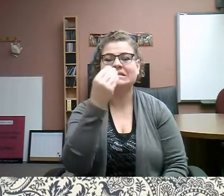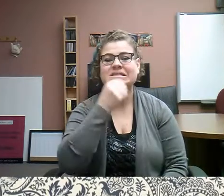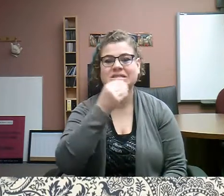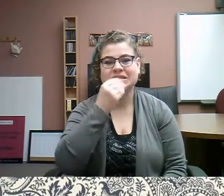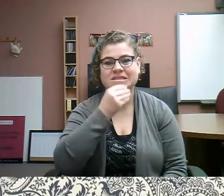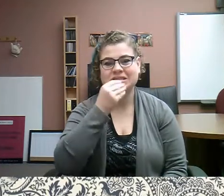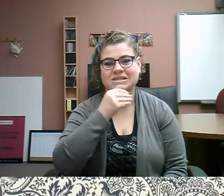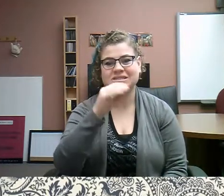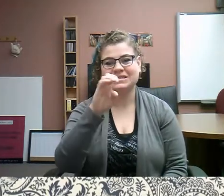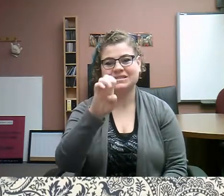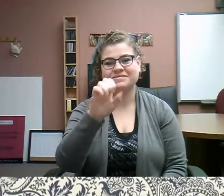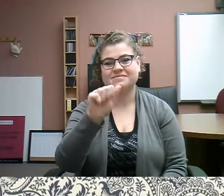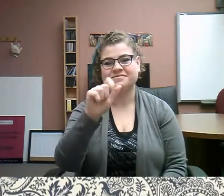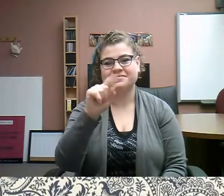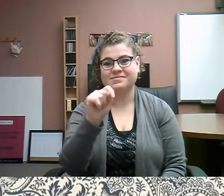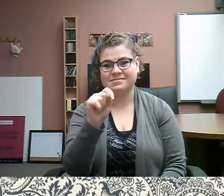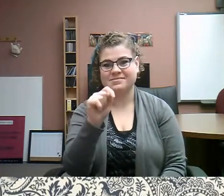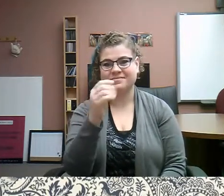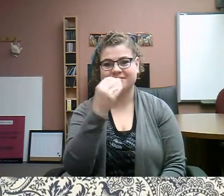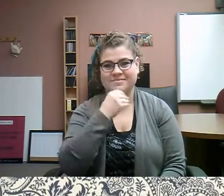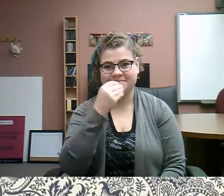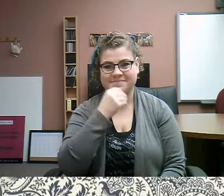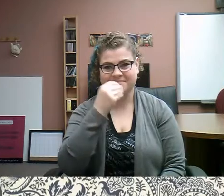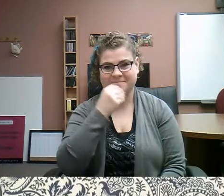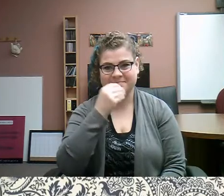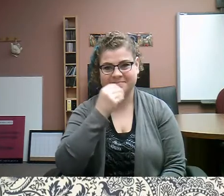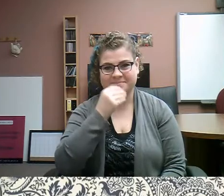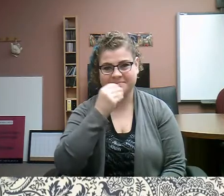what do you do for meals? You eat.